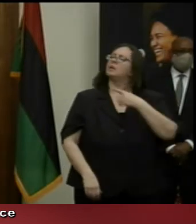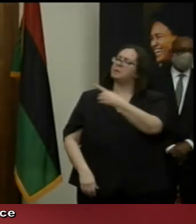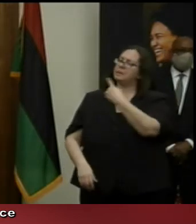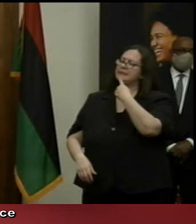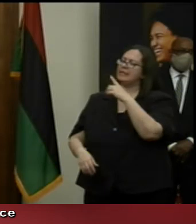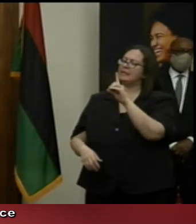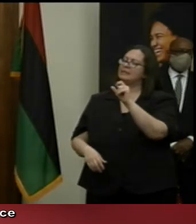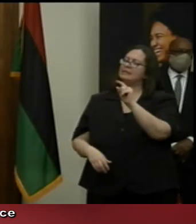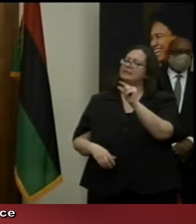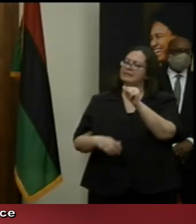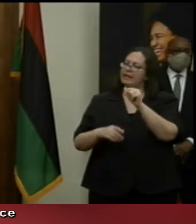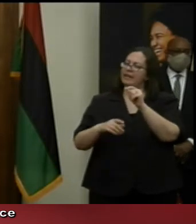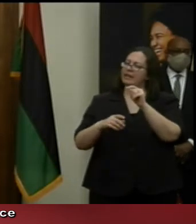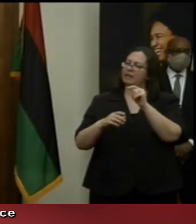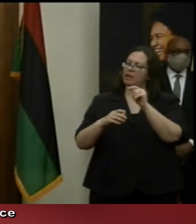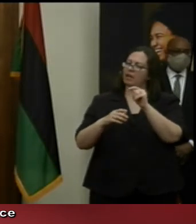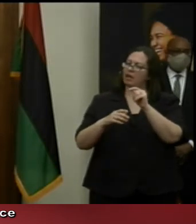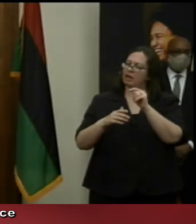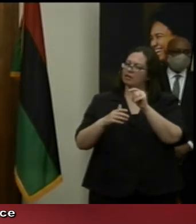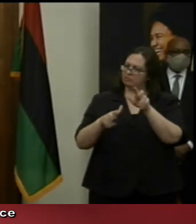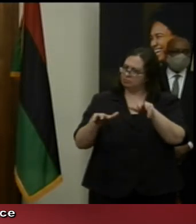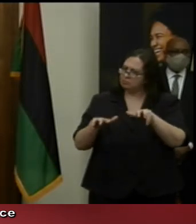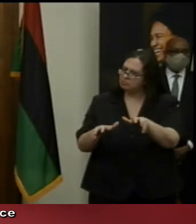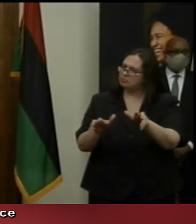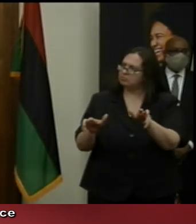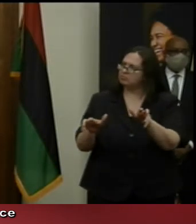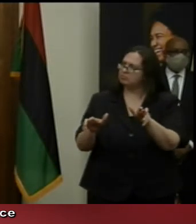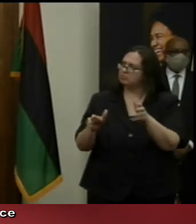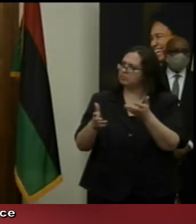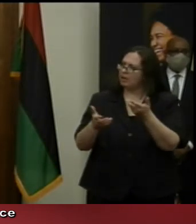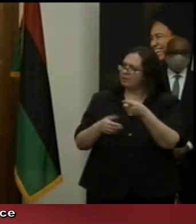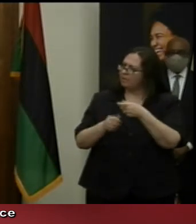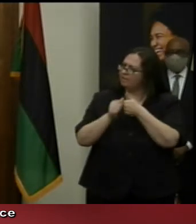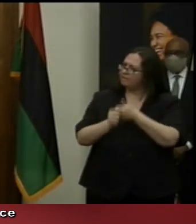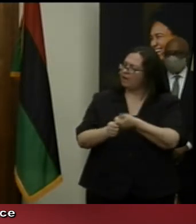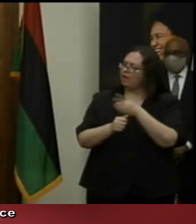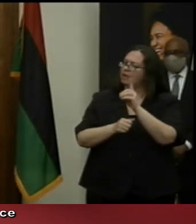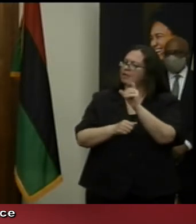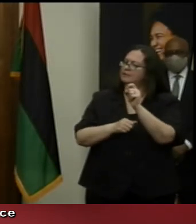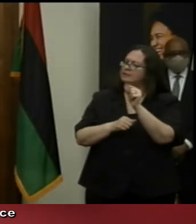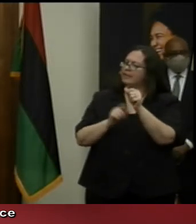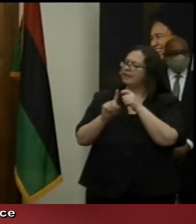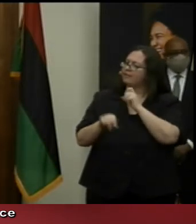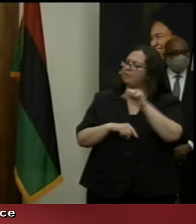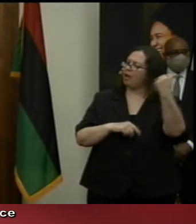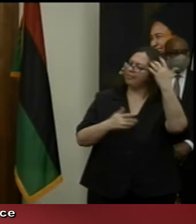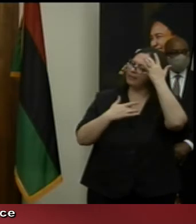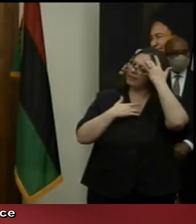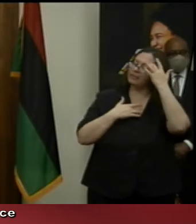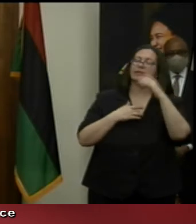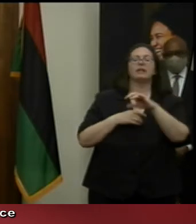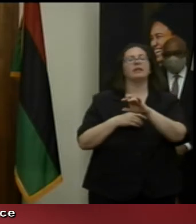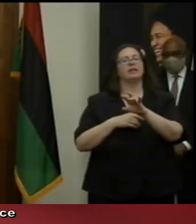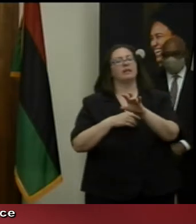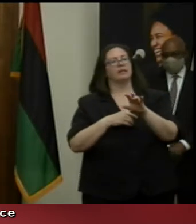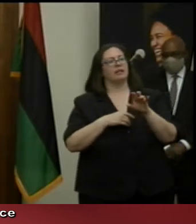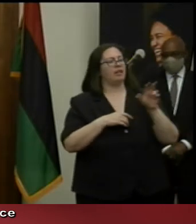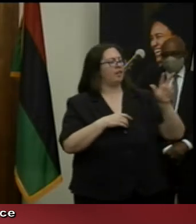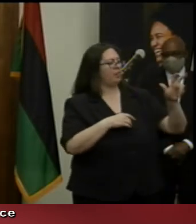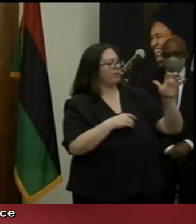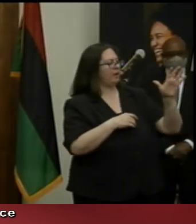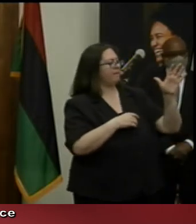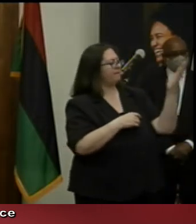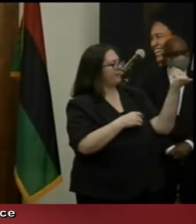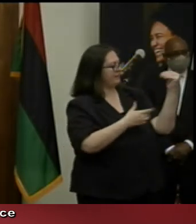you following data on other illnesses? Like 762 out of 315,000 people